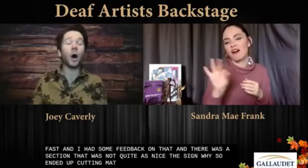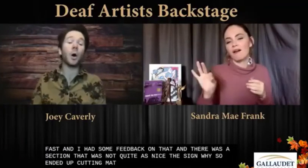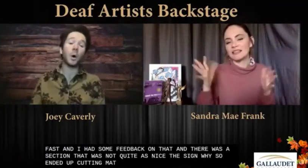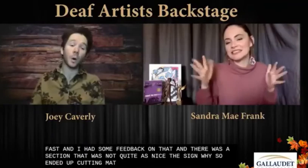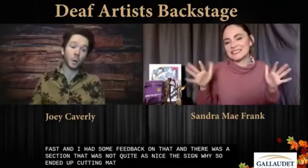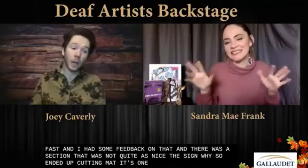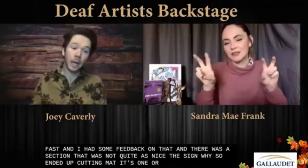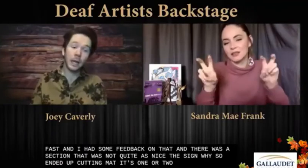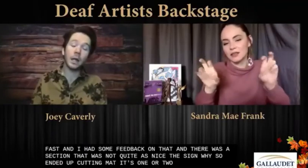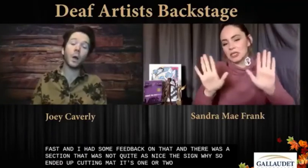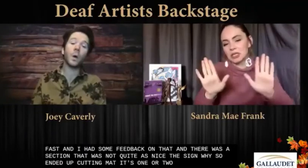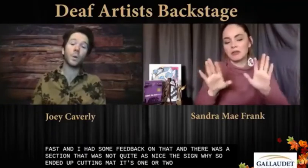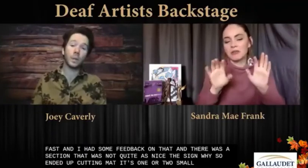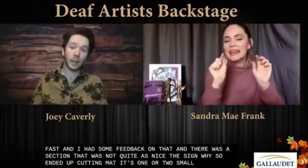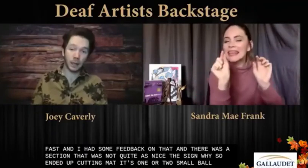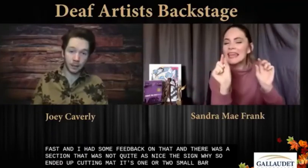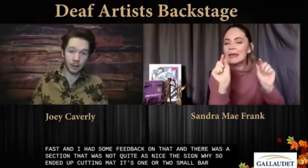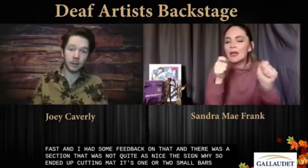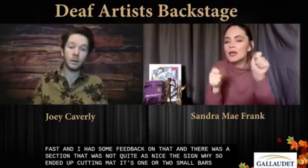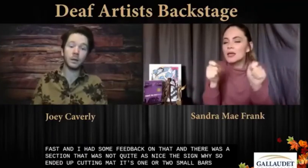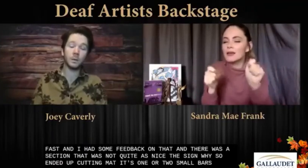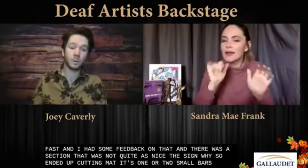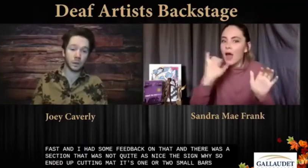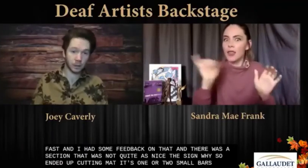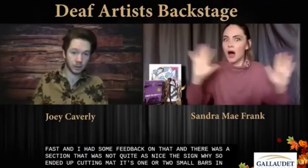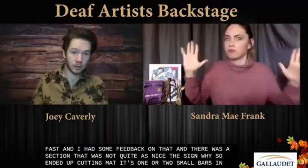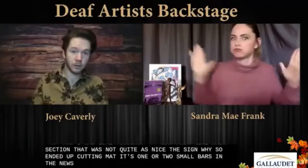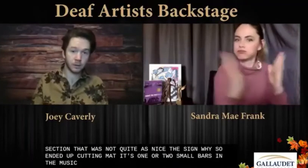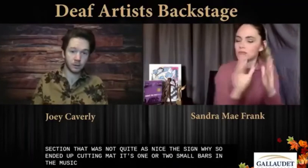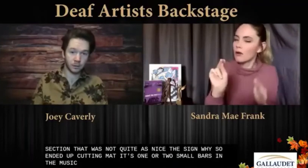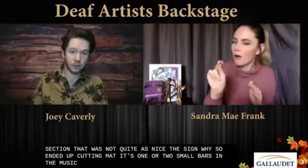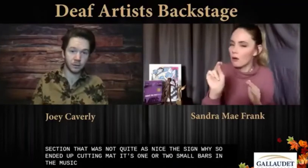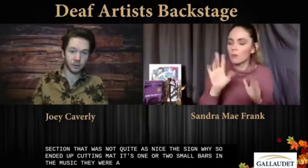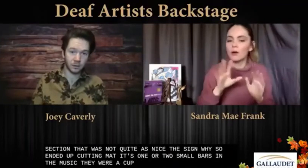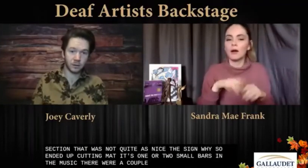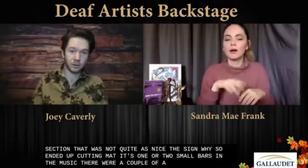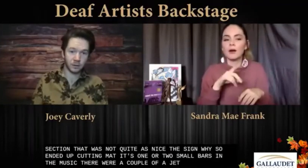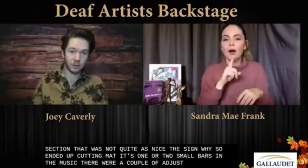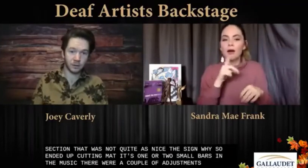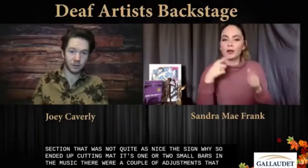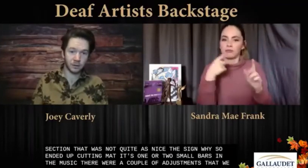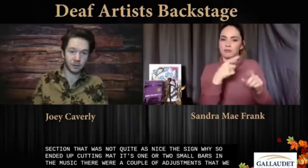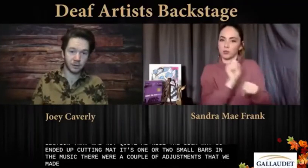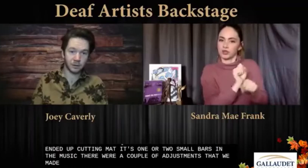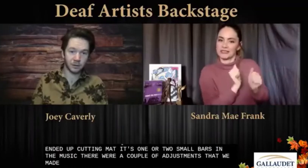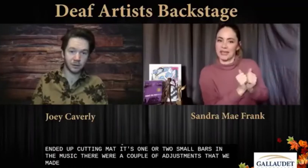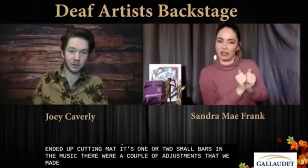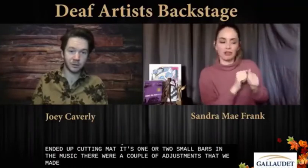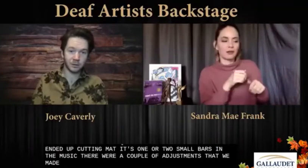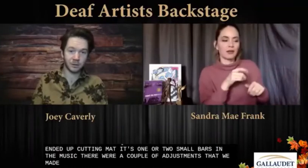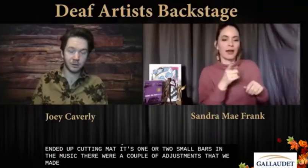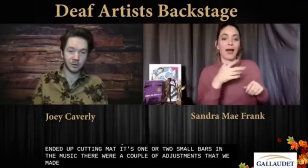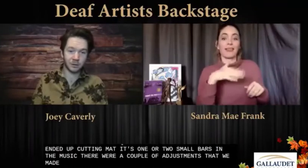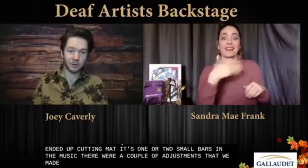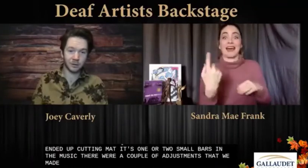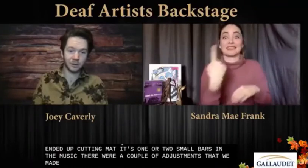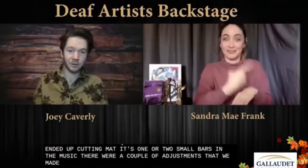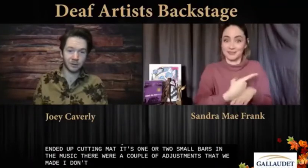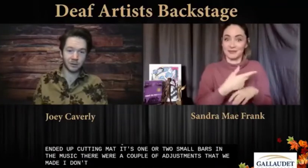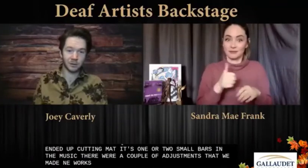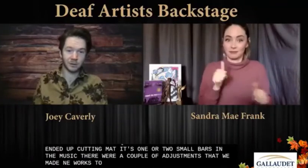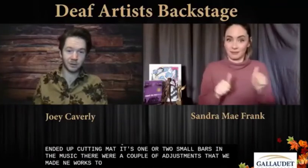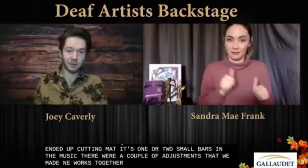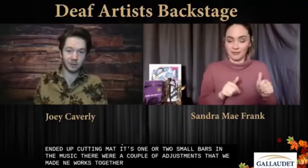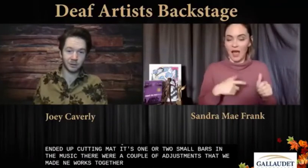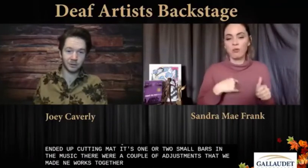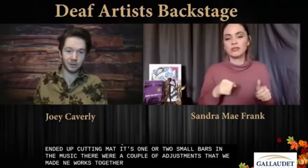just one or two small bars in the music there were a couple of adjustments that we made and i worked